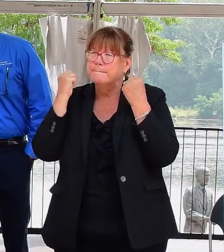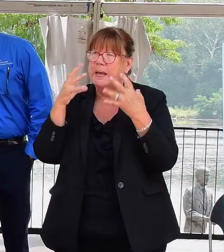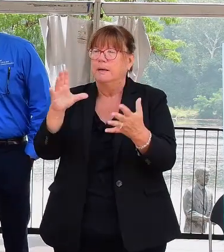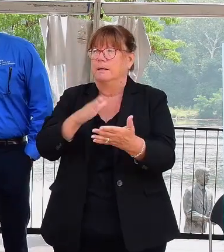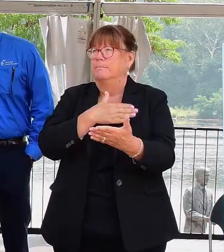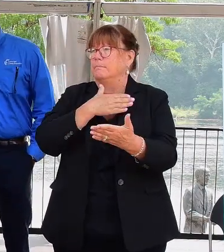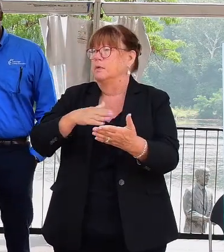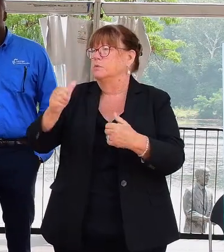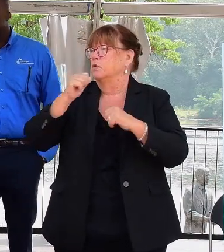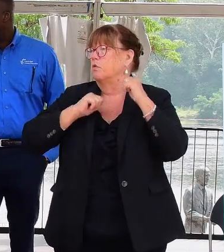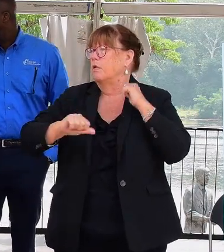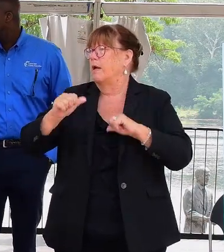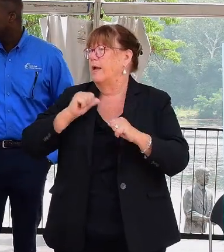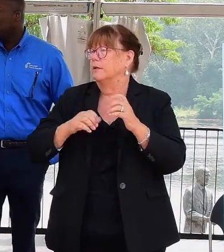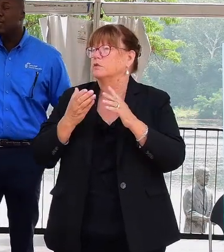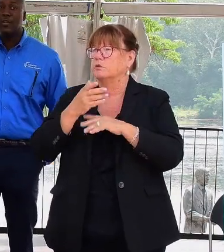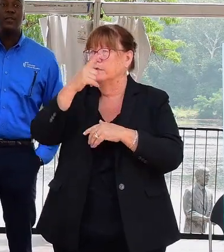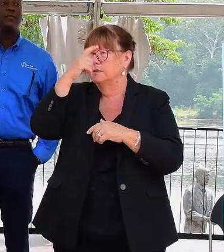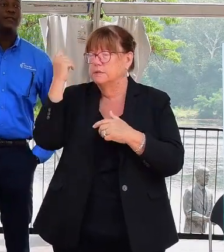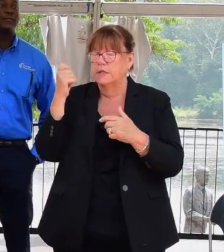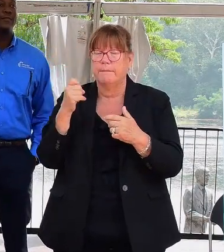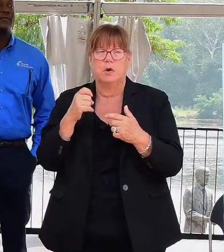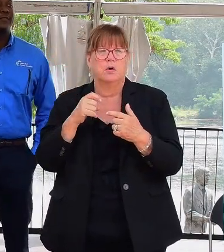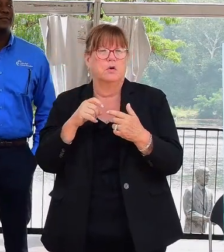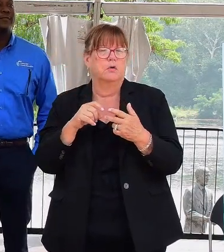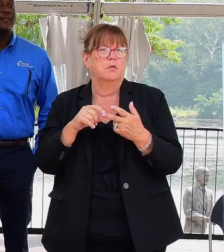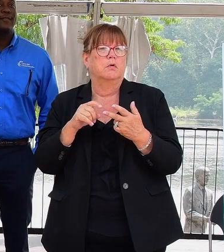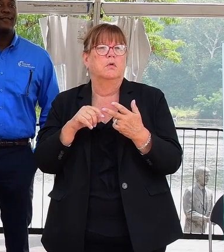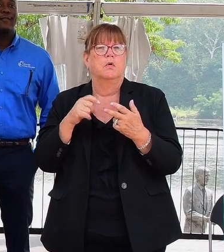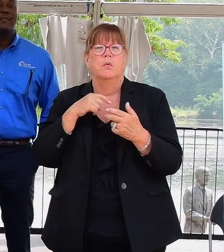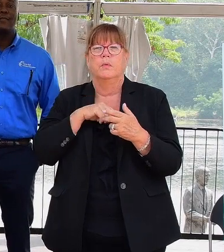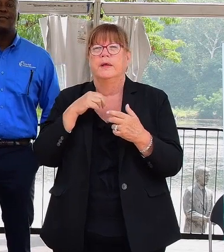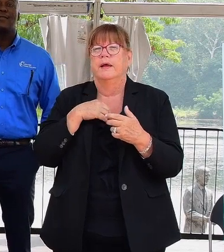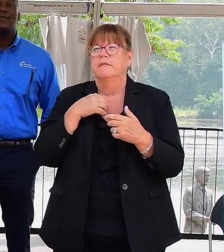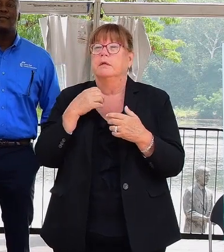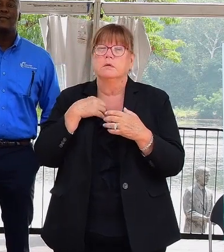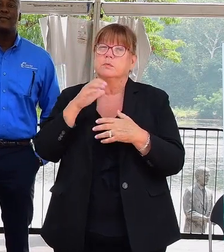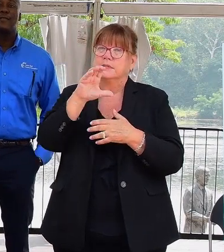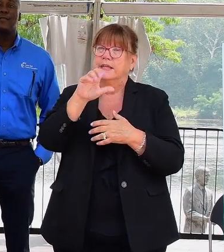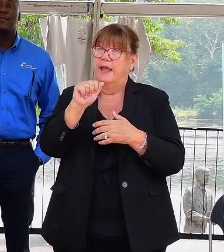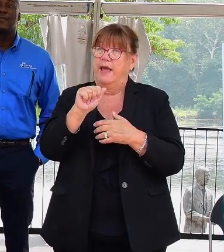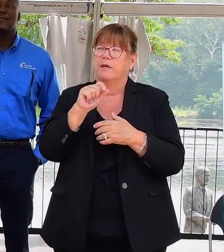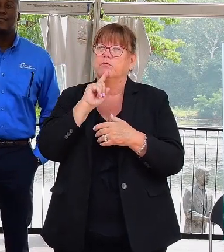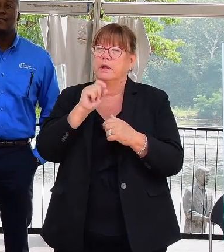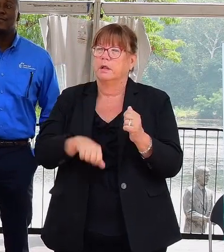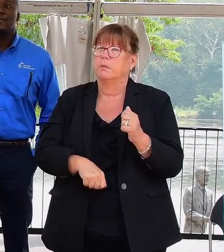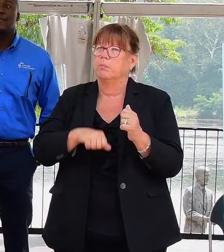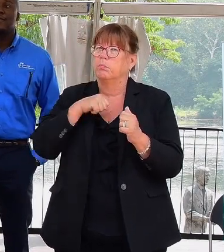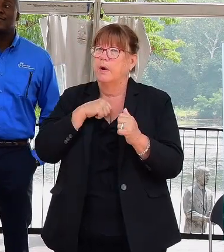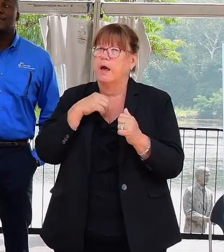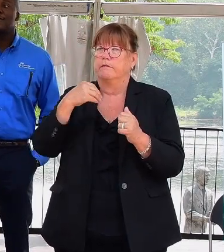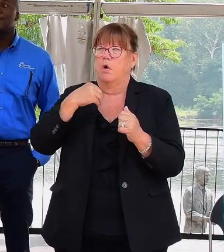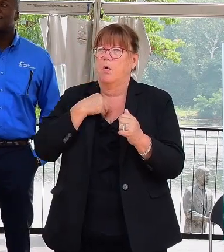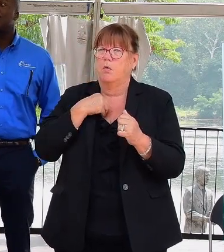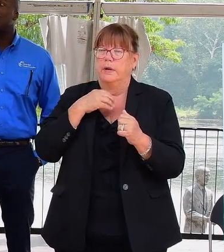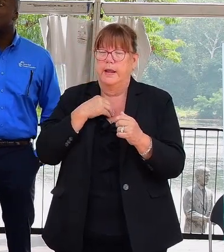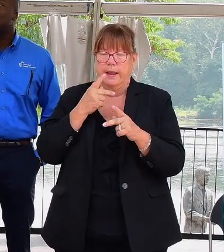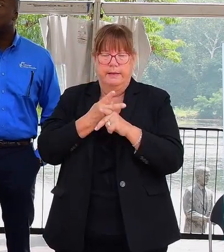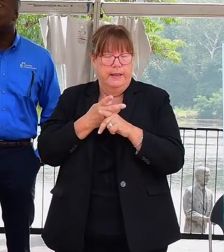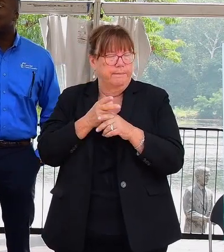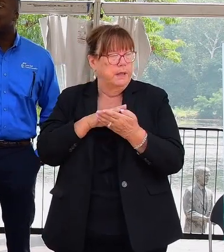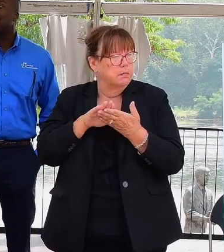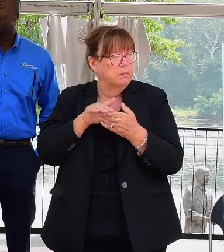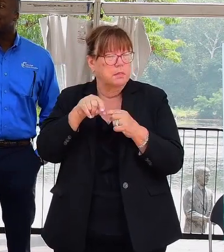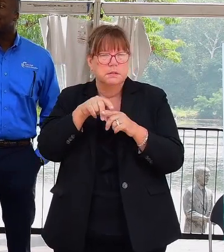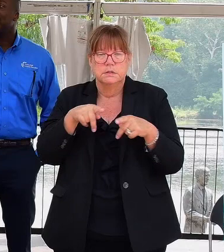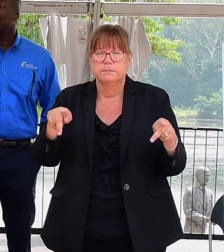acts throughout the course of summer, headliner acts. CA takes a lot of pride in owning and maintaining the space.